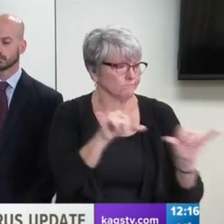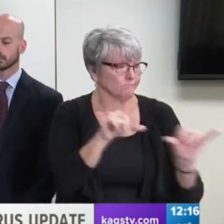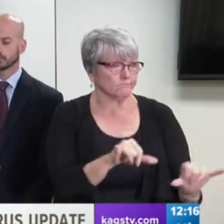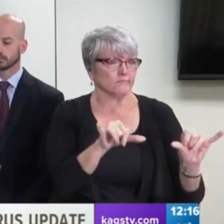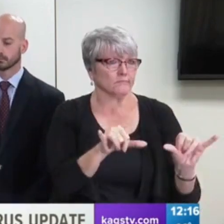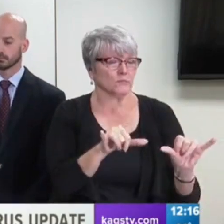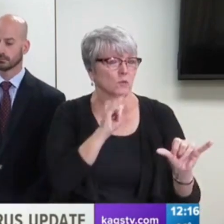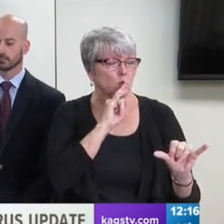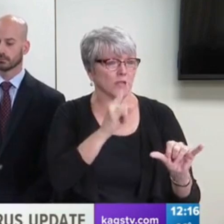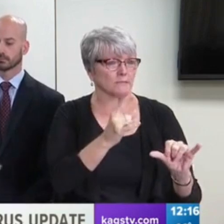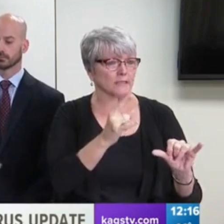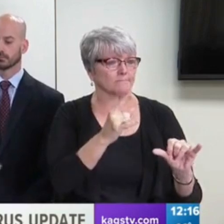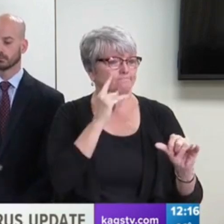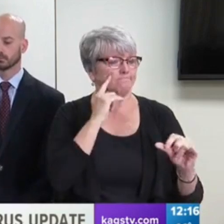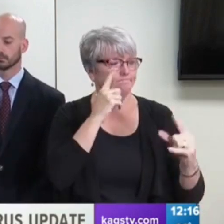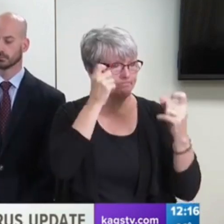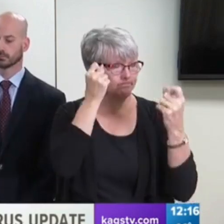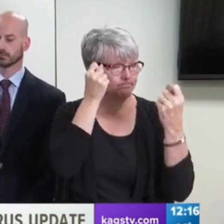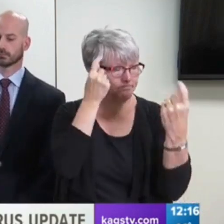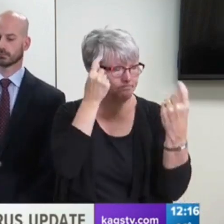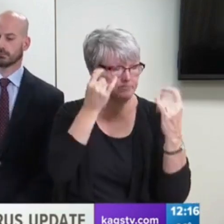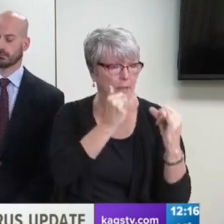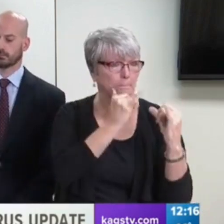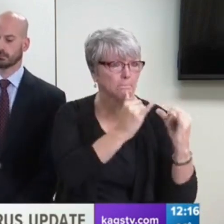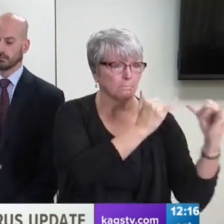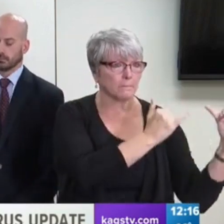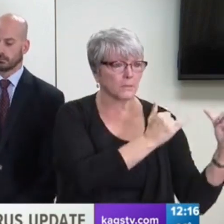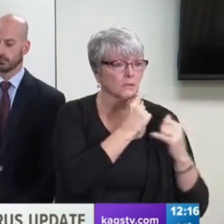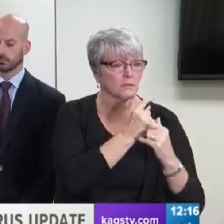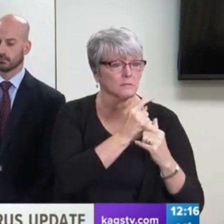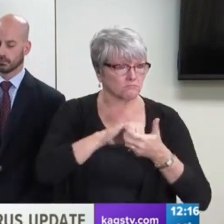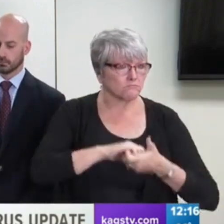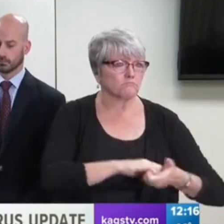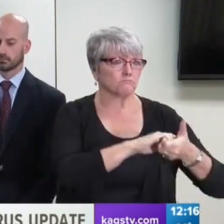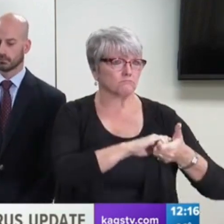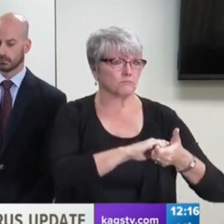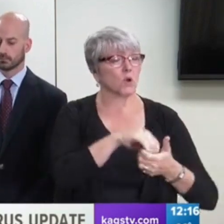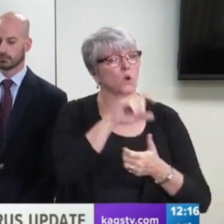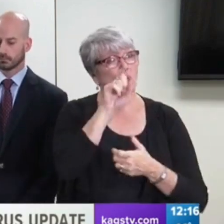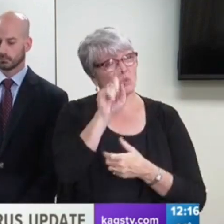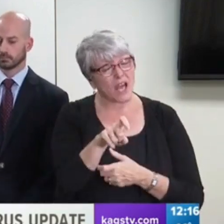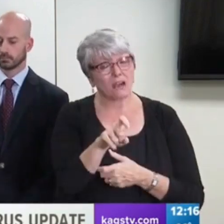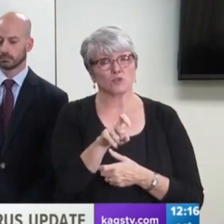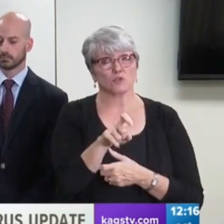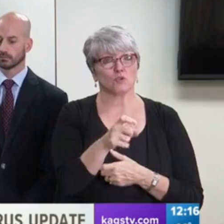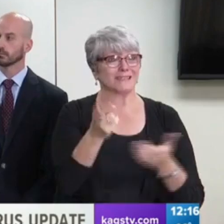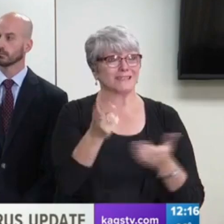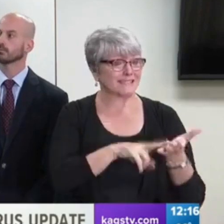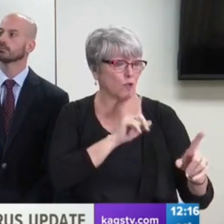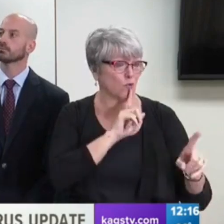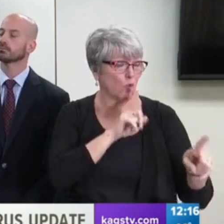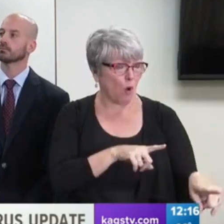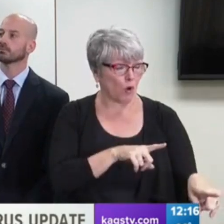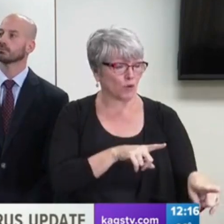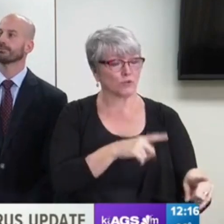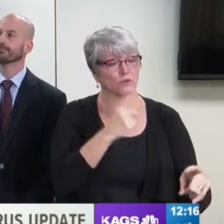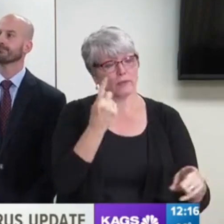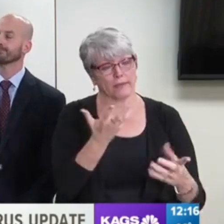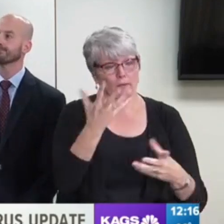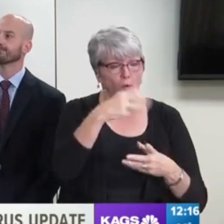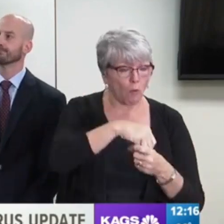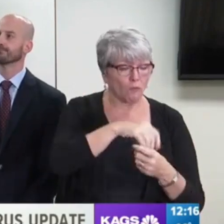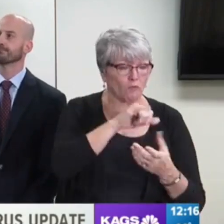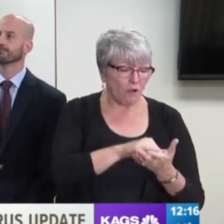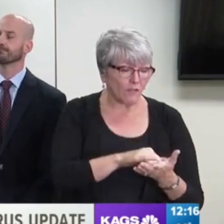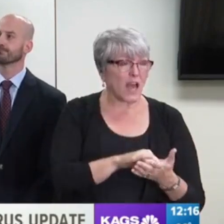as aligned as we can and to be in concert. We do have to sign orders. There's mechanics that go with that.